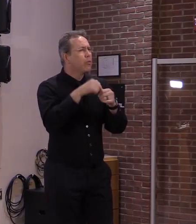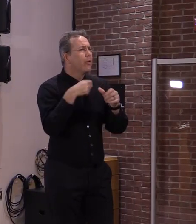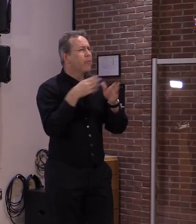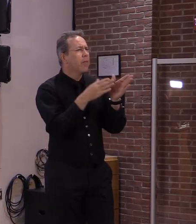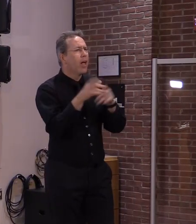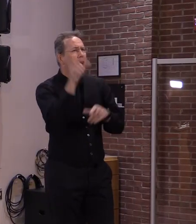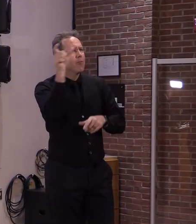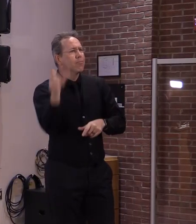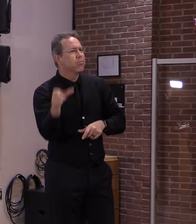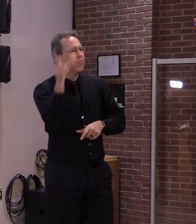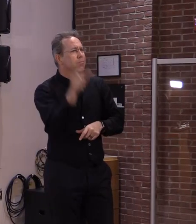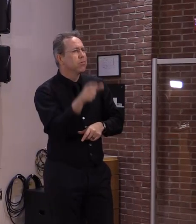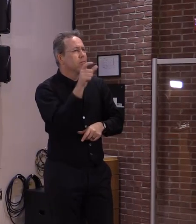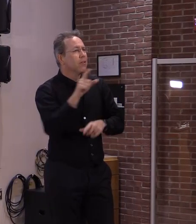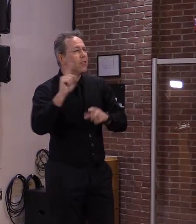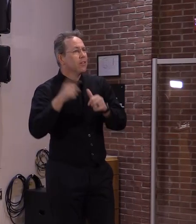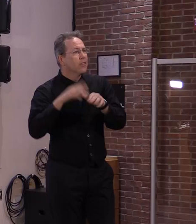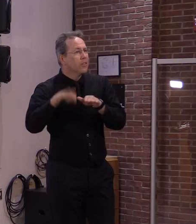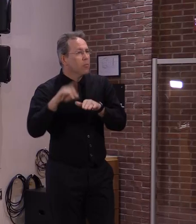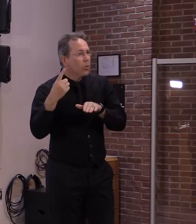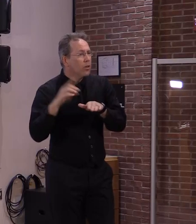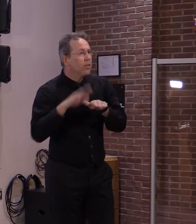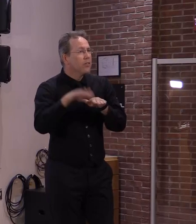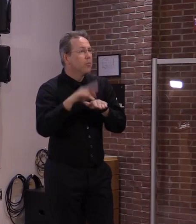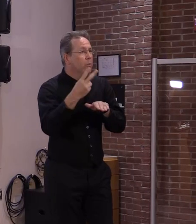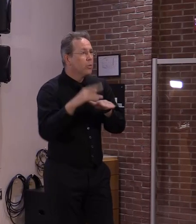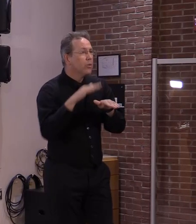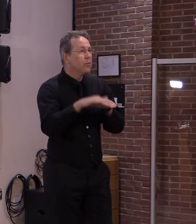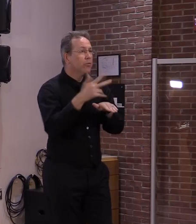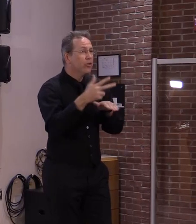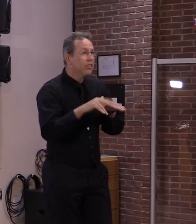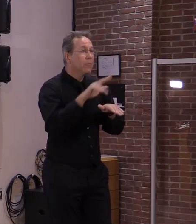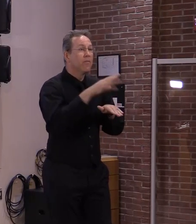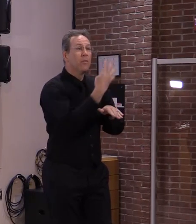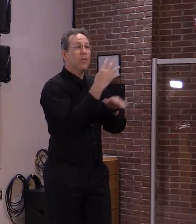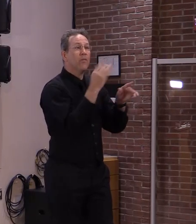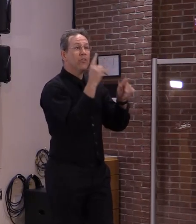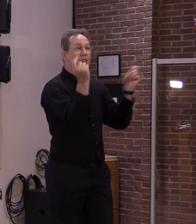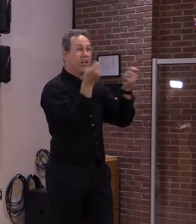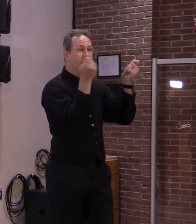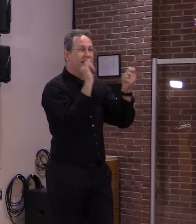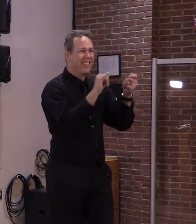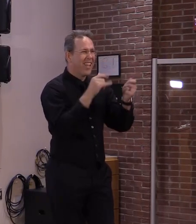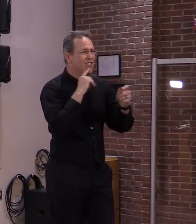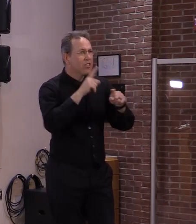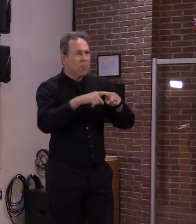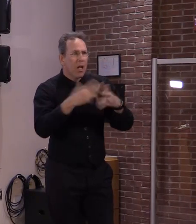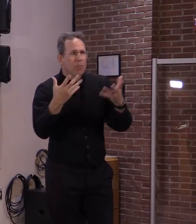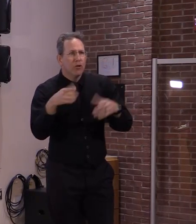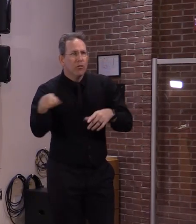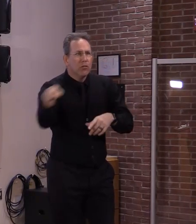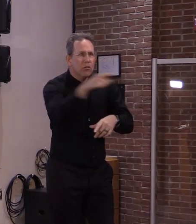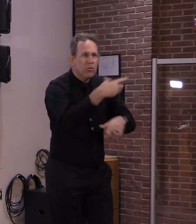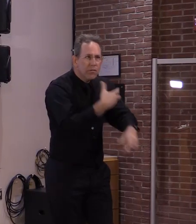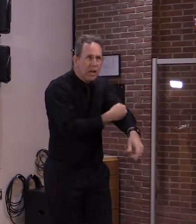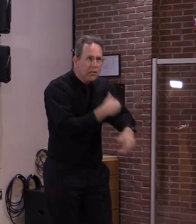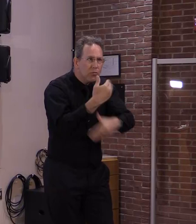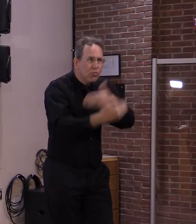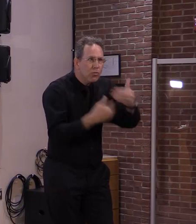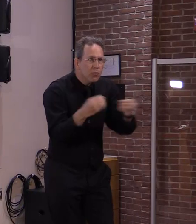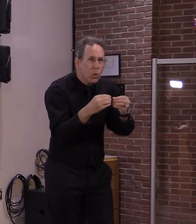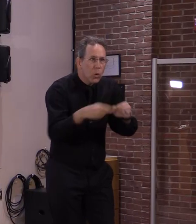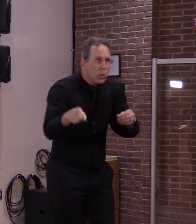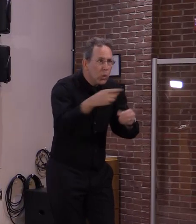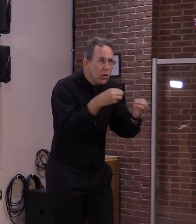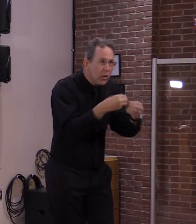2.5 months, we tied it all to vaccination rates. Whether we meet them and whether we're able to